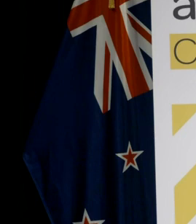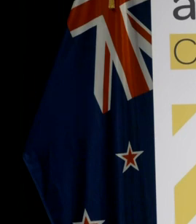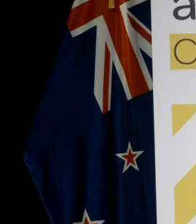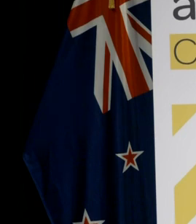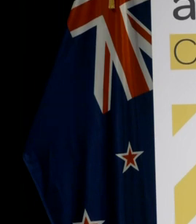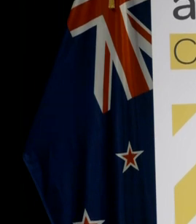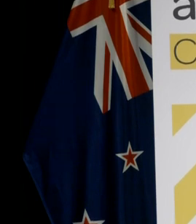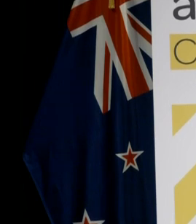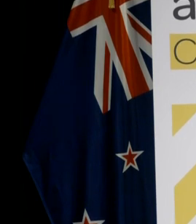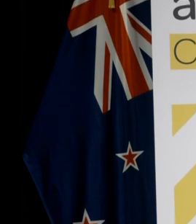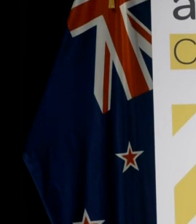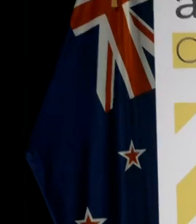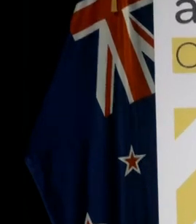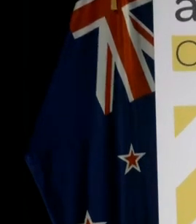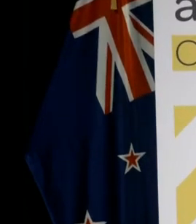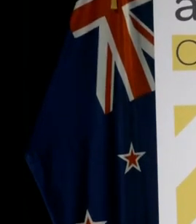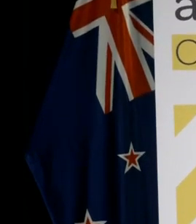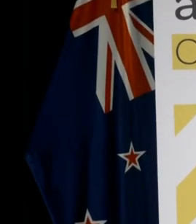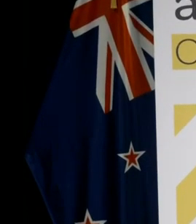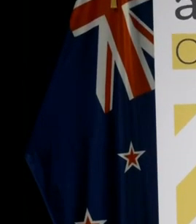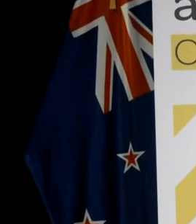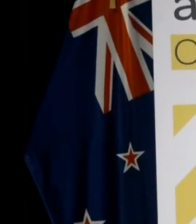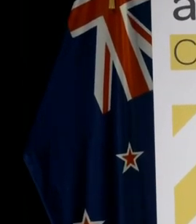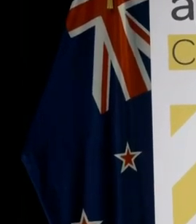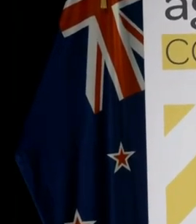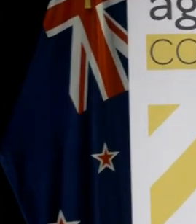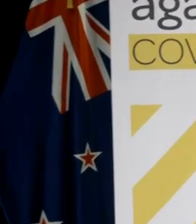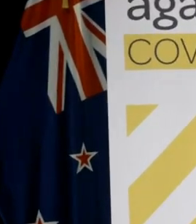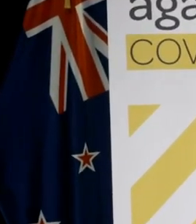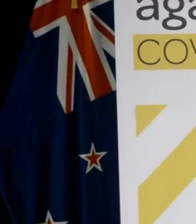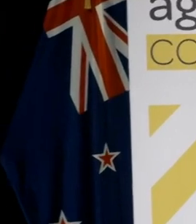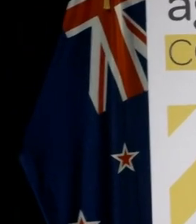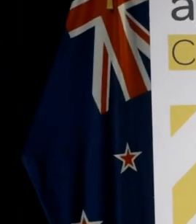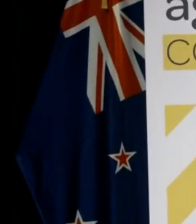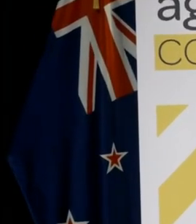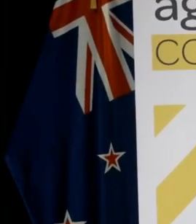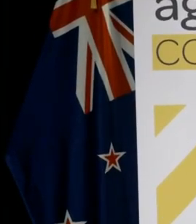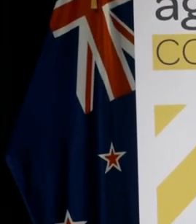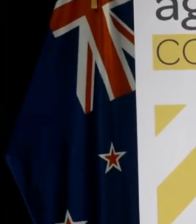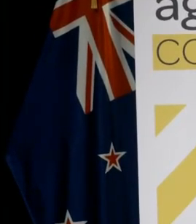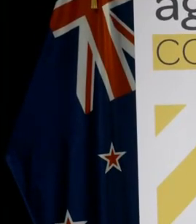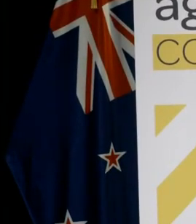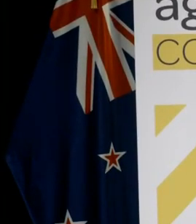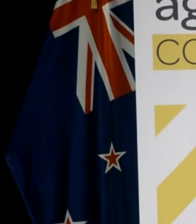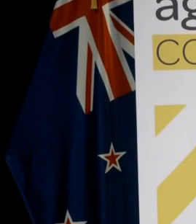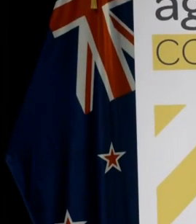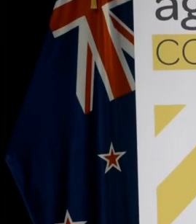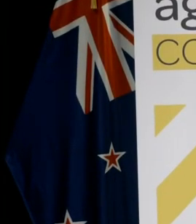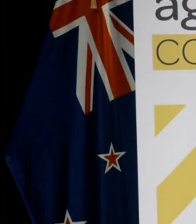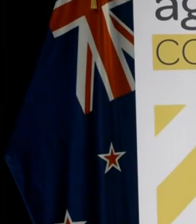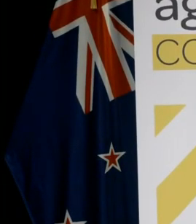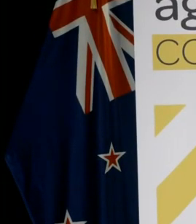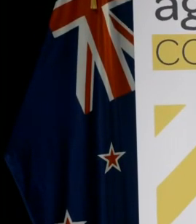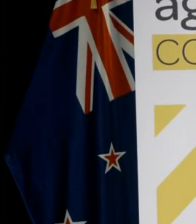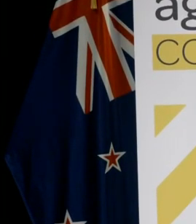latest public health message from the Ministry of Health. The government has announced that effective immediately, New Zealand will be